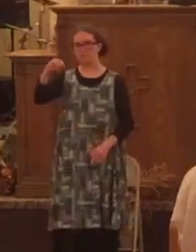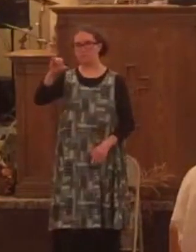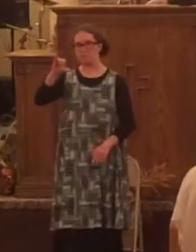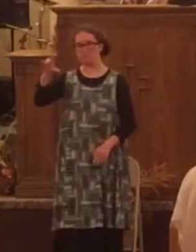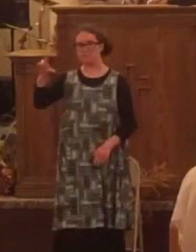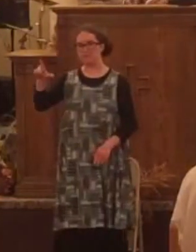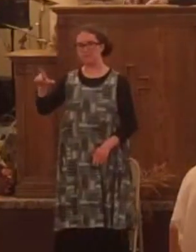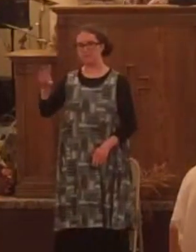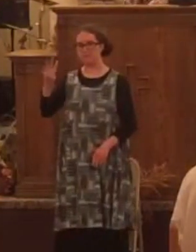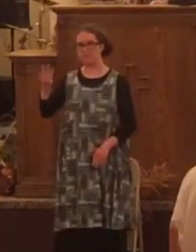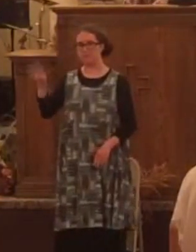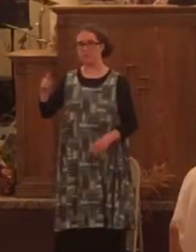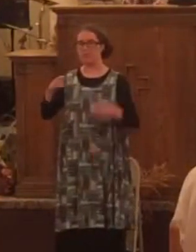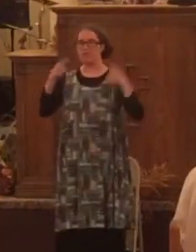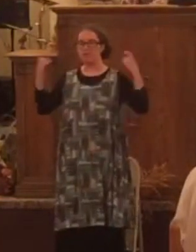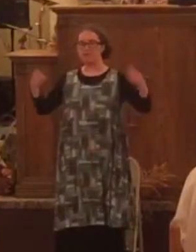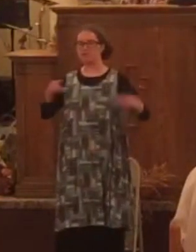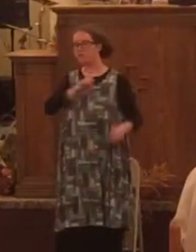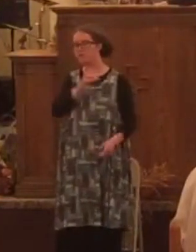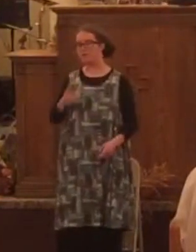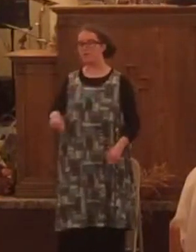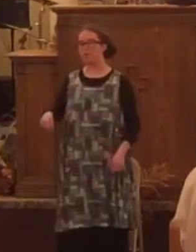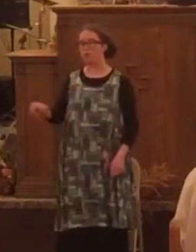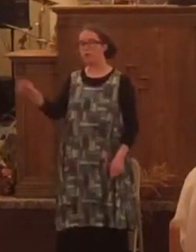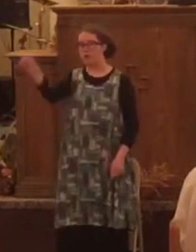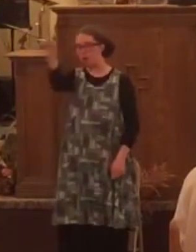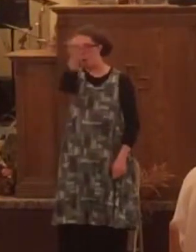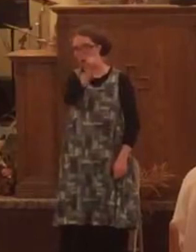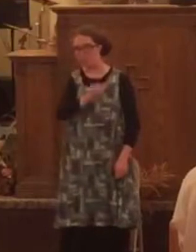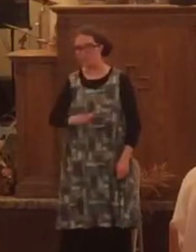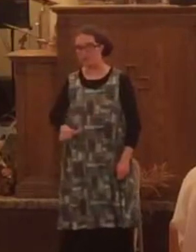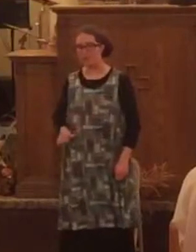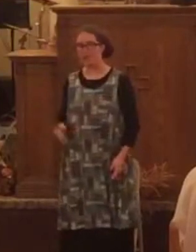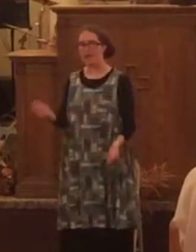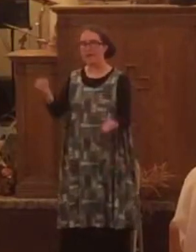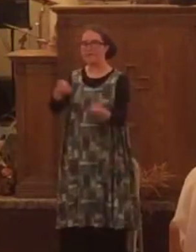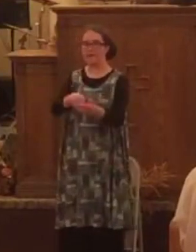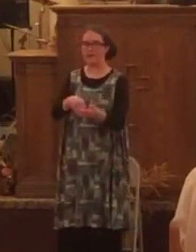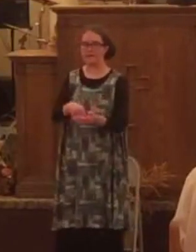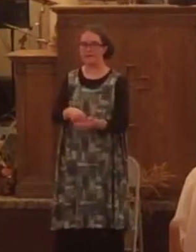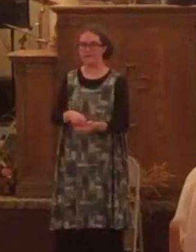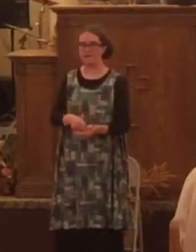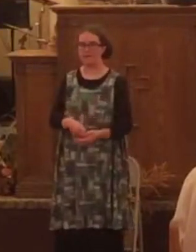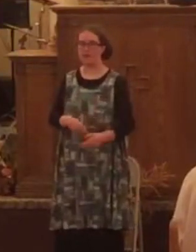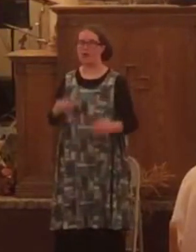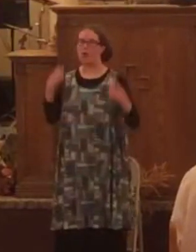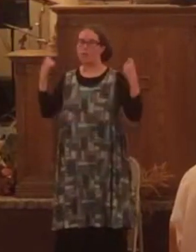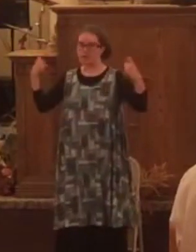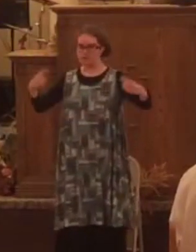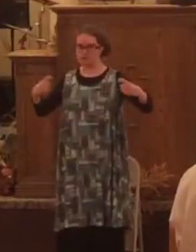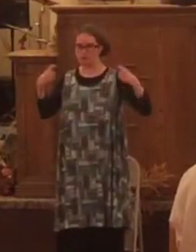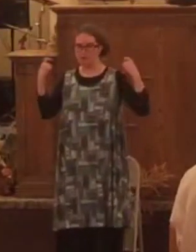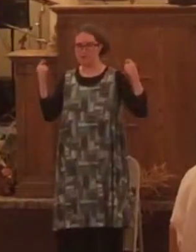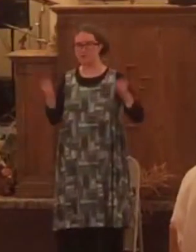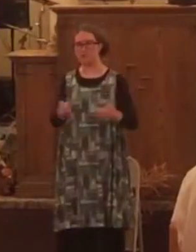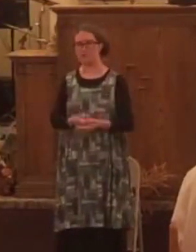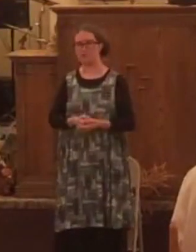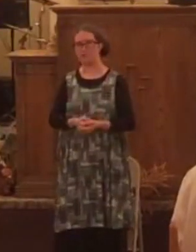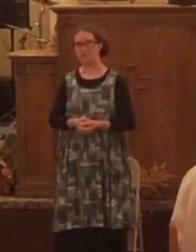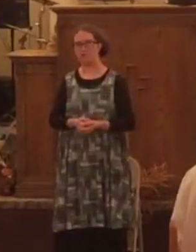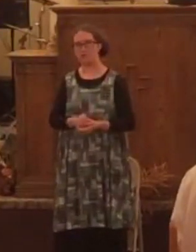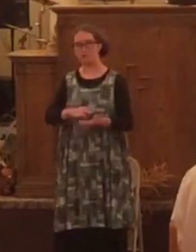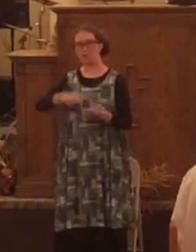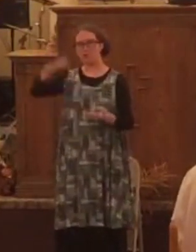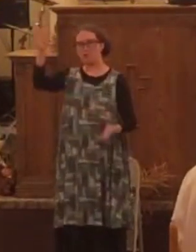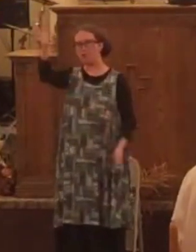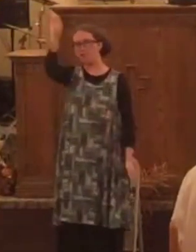Philippians 4:4 said, rejoice in the Lord always. Amen. And again I say, rejoice. Yes. Yes. Glory to